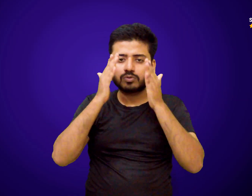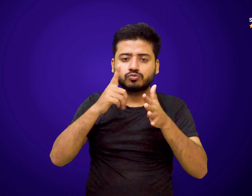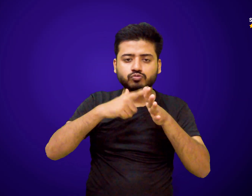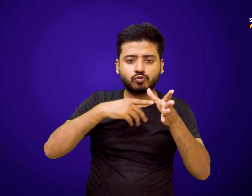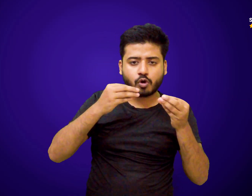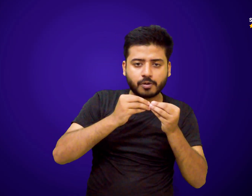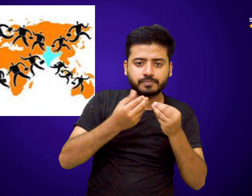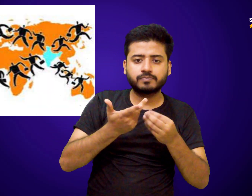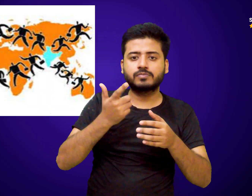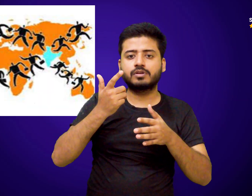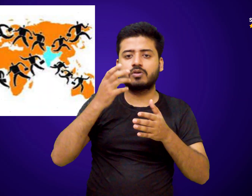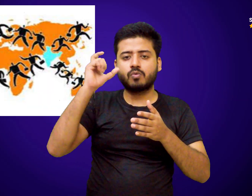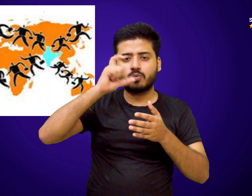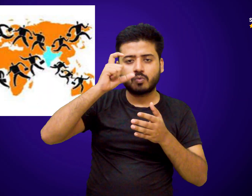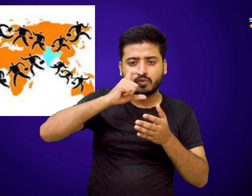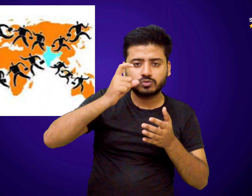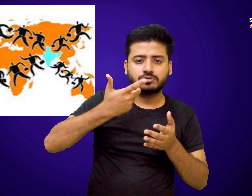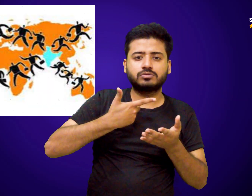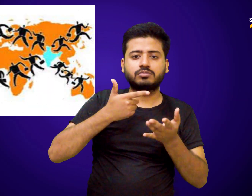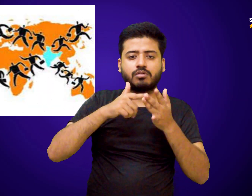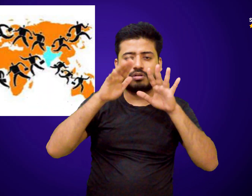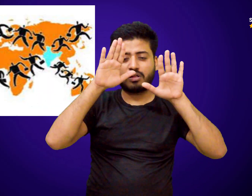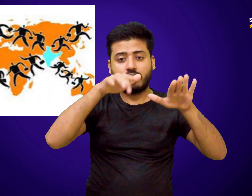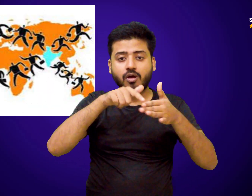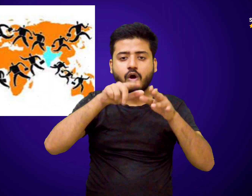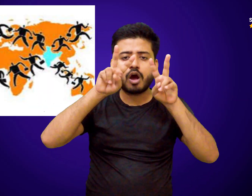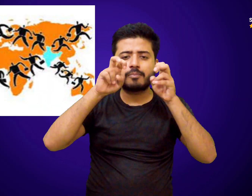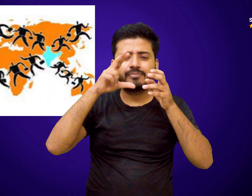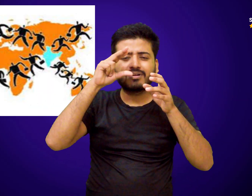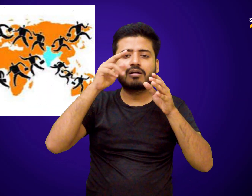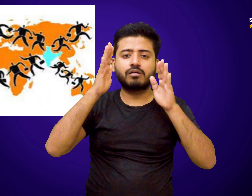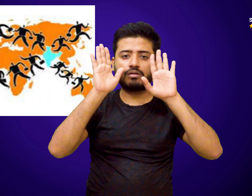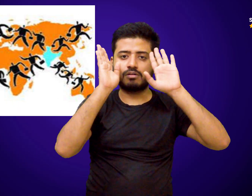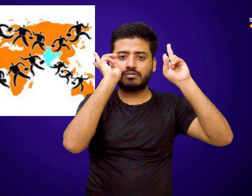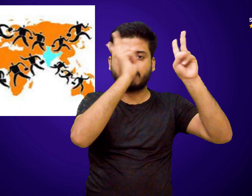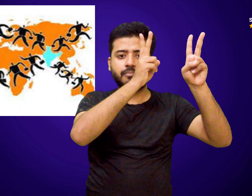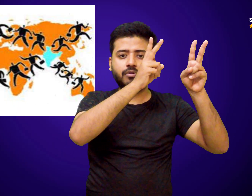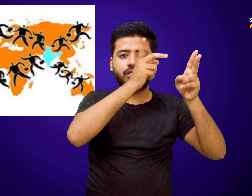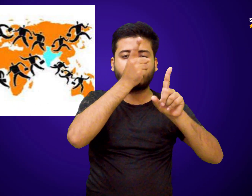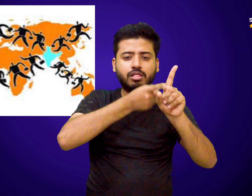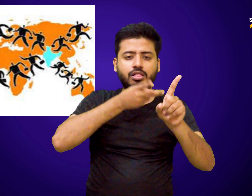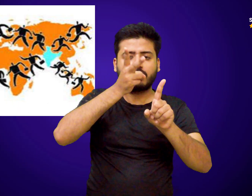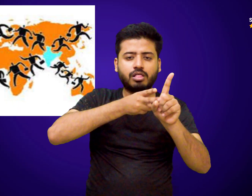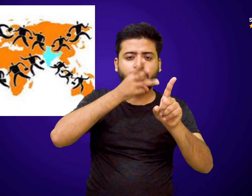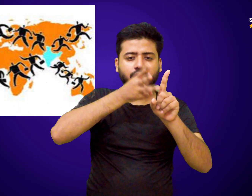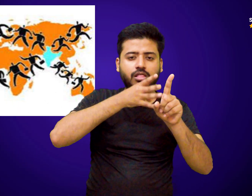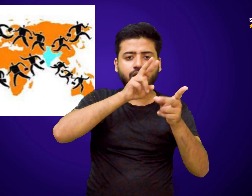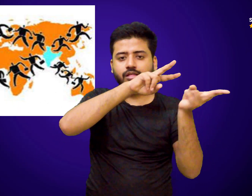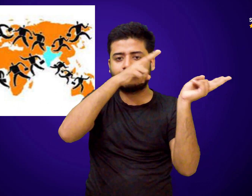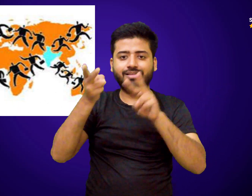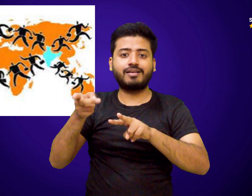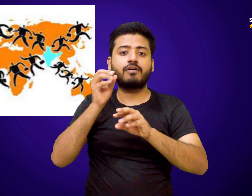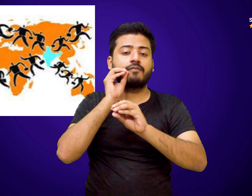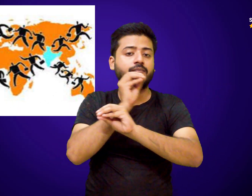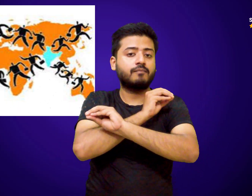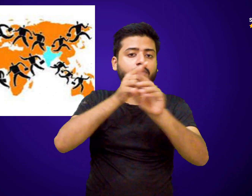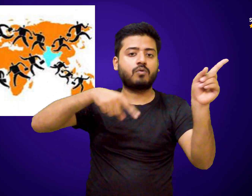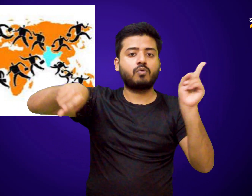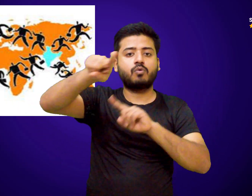spouse. The purpose. The goal was to simplify the immigration process and help immigration authorities quickly identify and